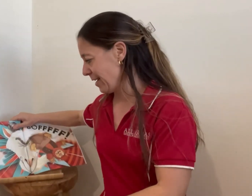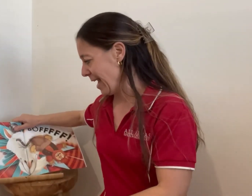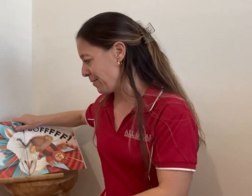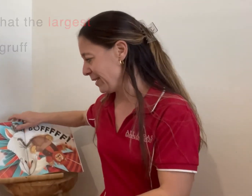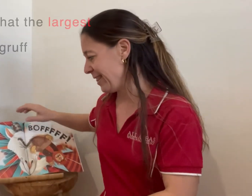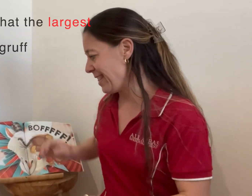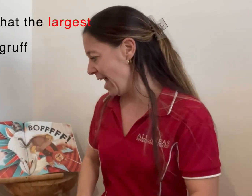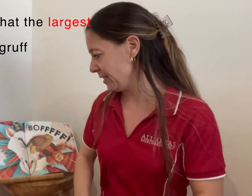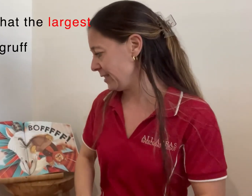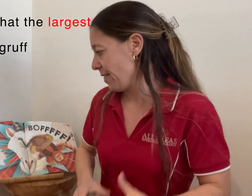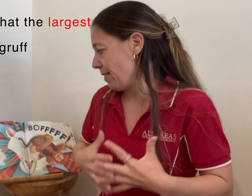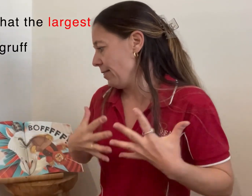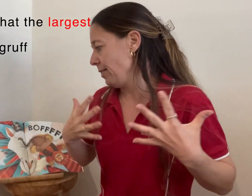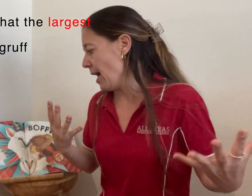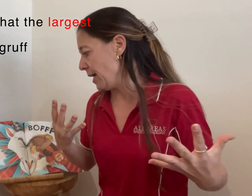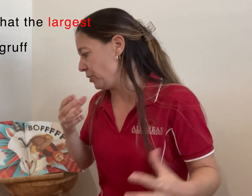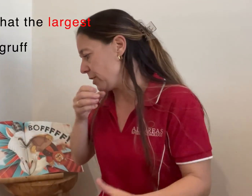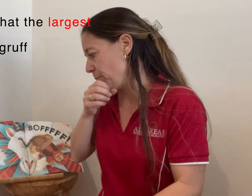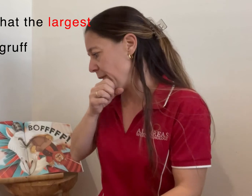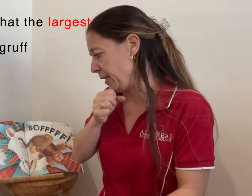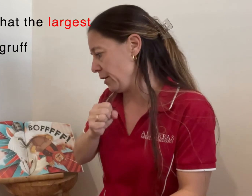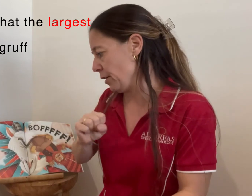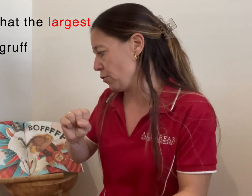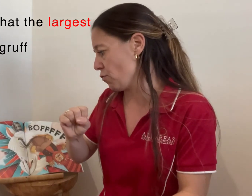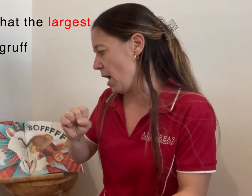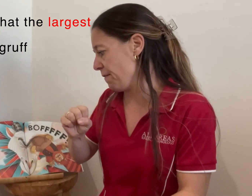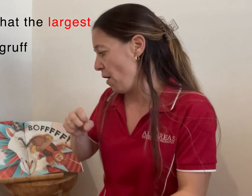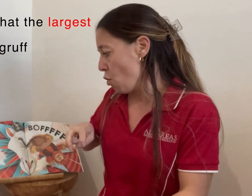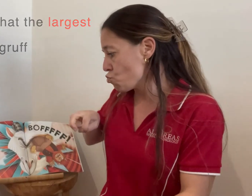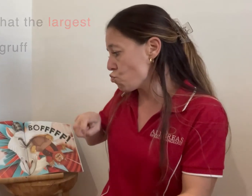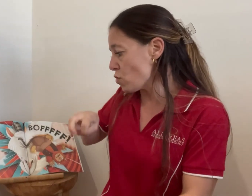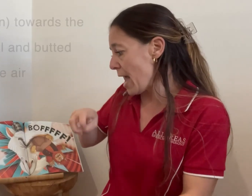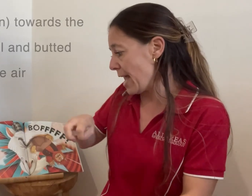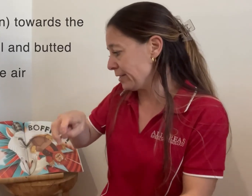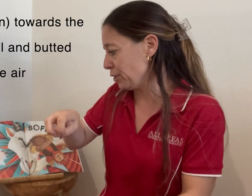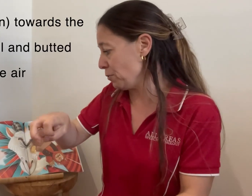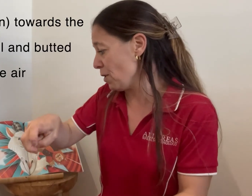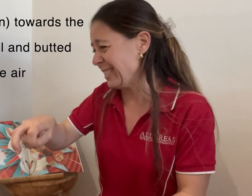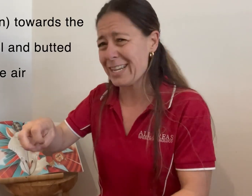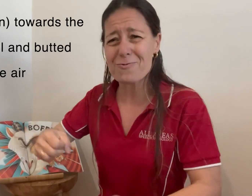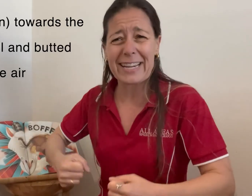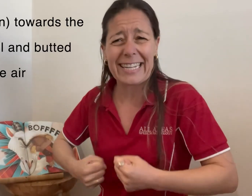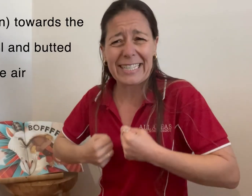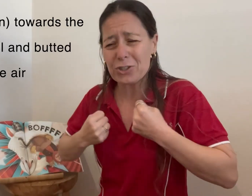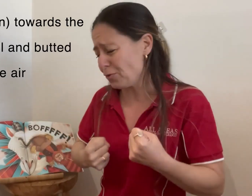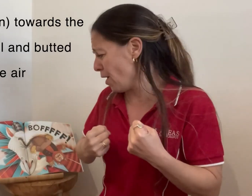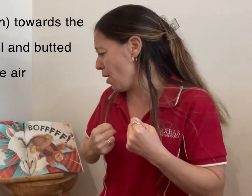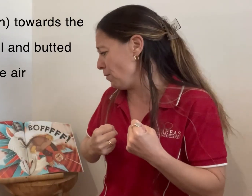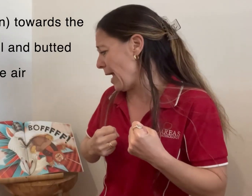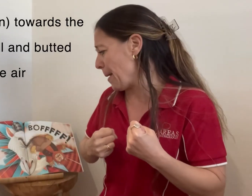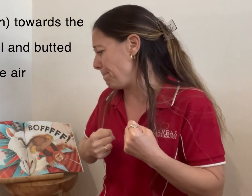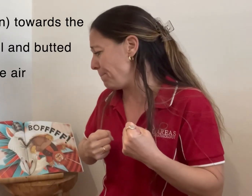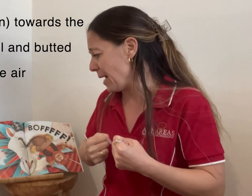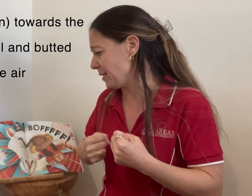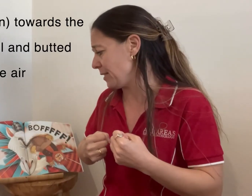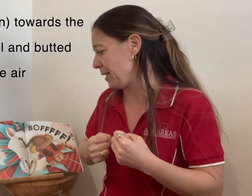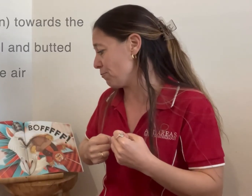And with that, the largest Billy Goat Gruff ran towards the greedy troll and butted him